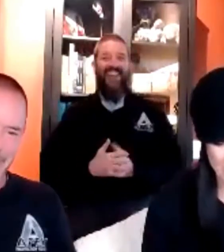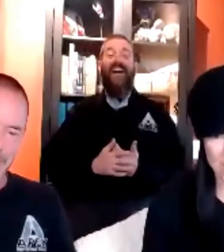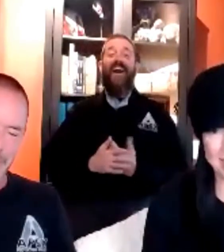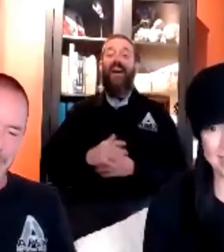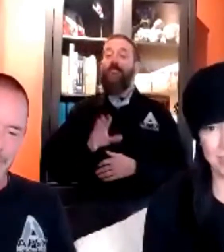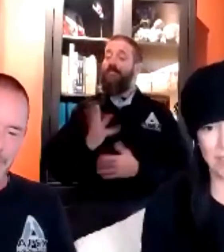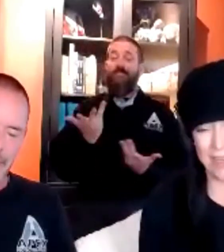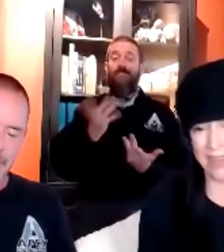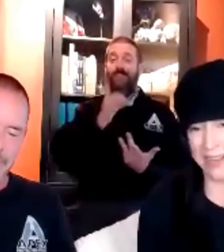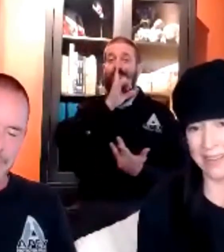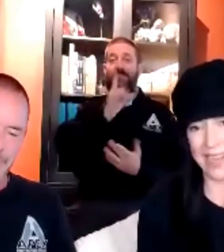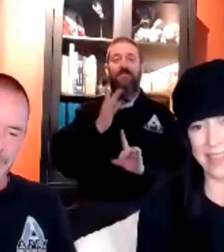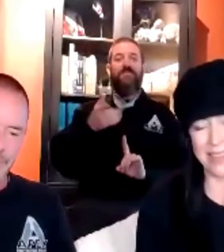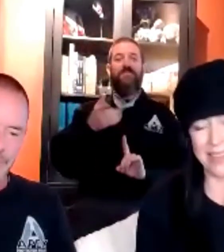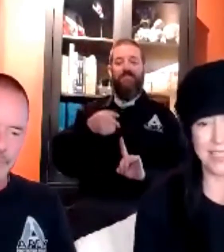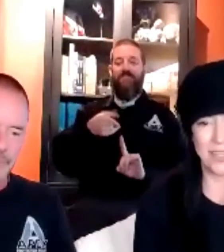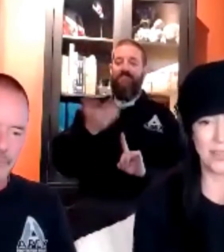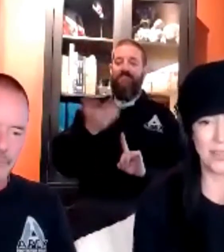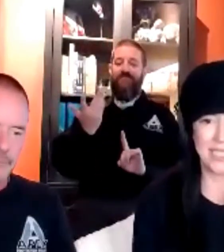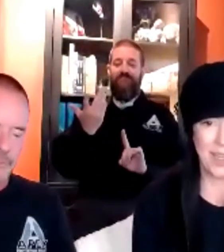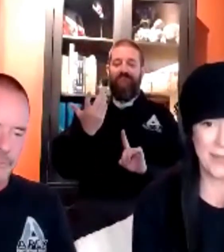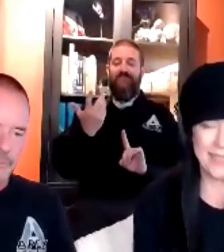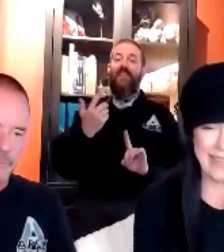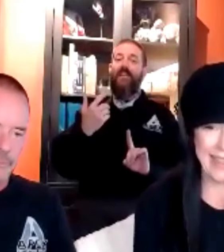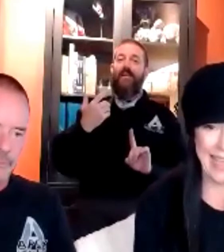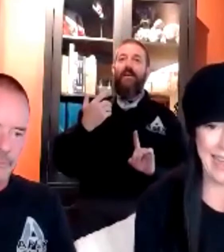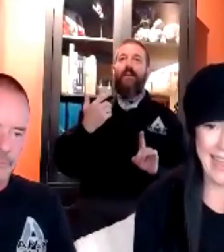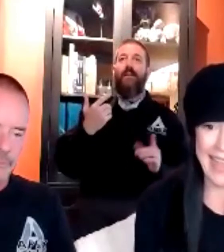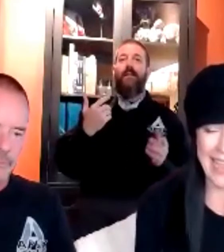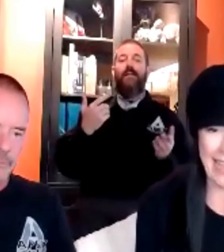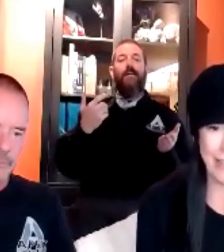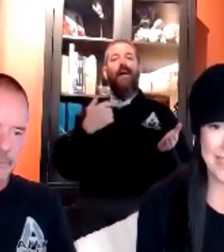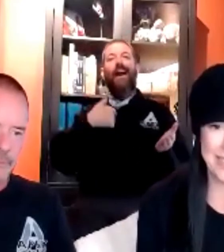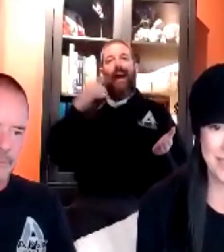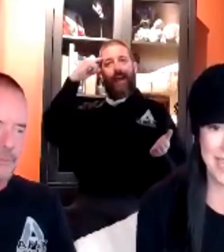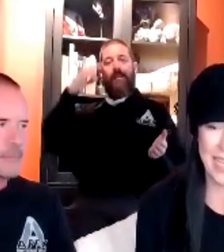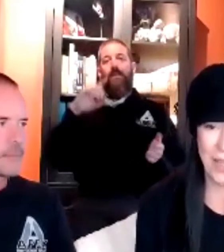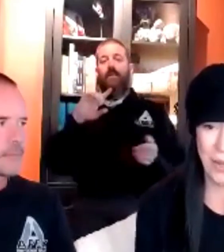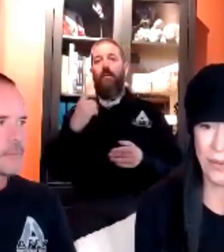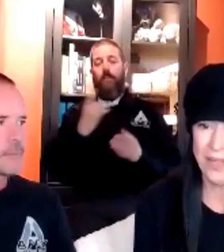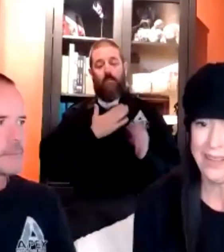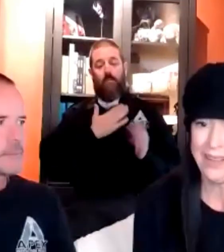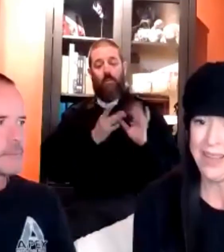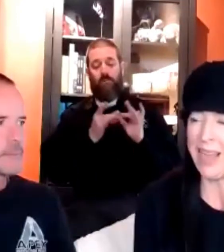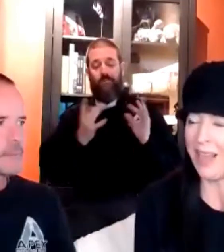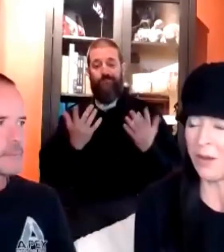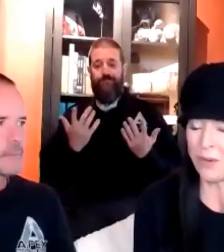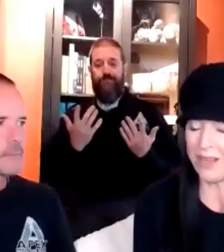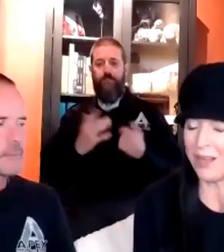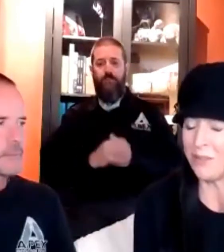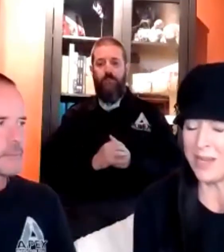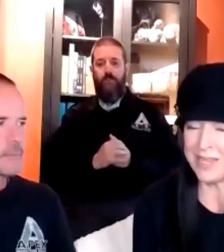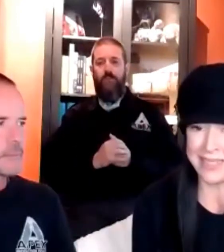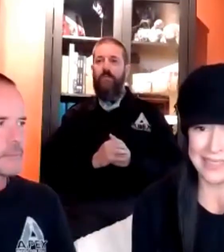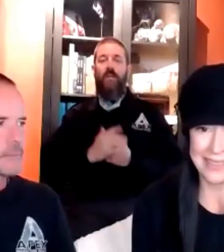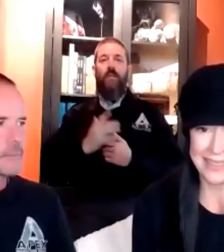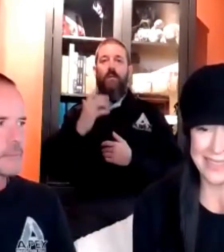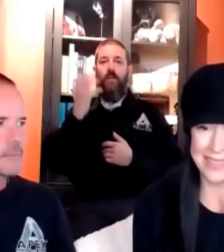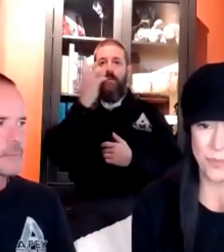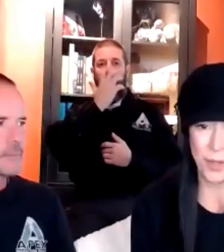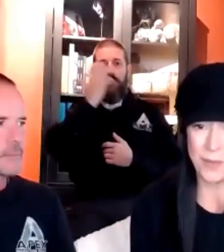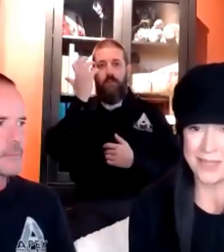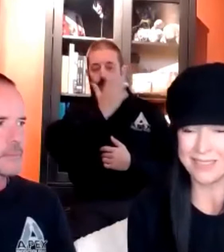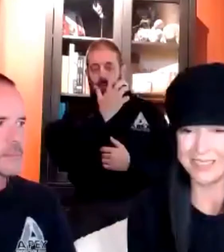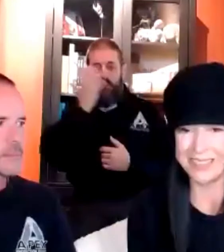It's just, I think the only comment that I have is how amazing